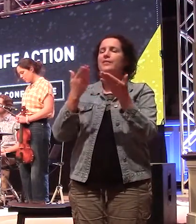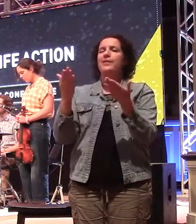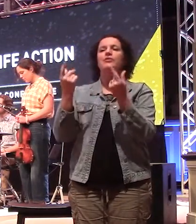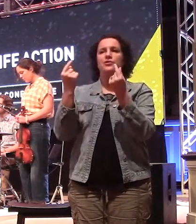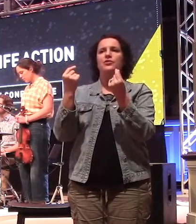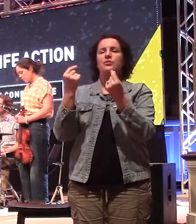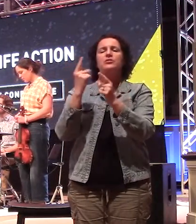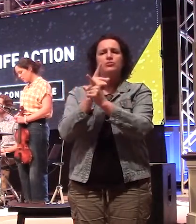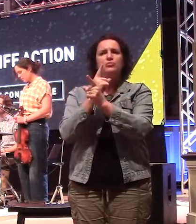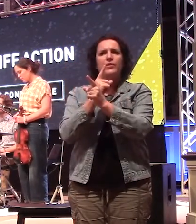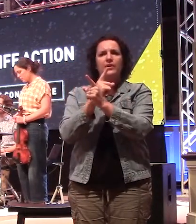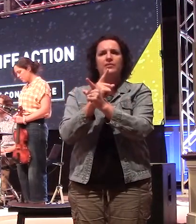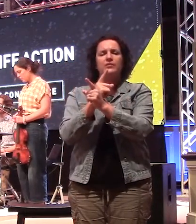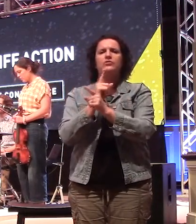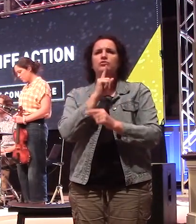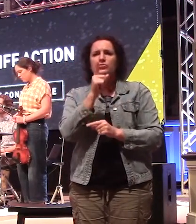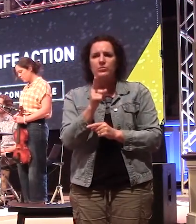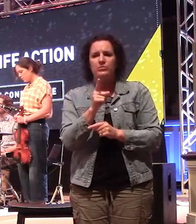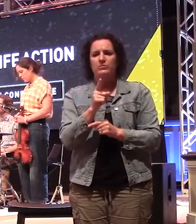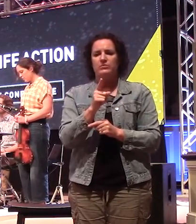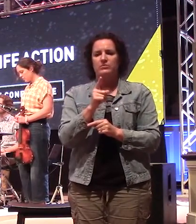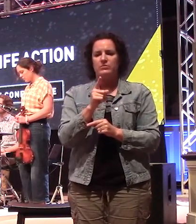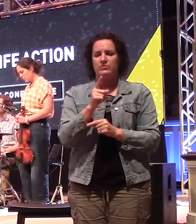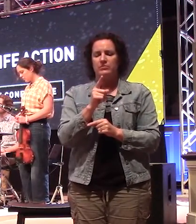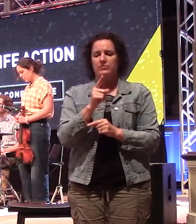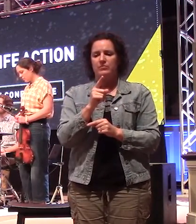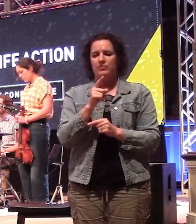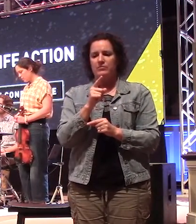to do, that's correct, that's what's true.